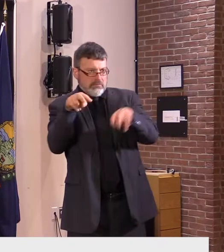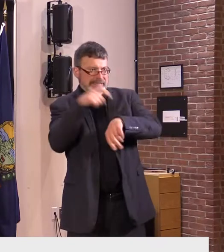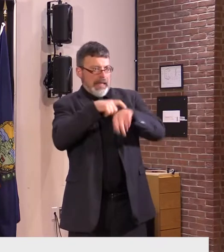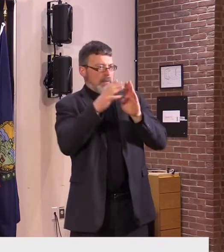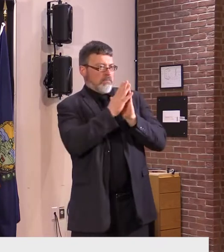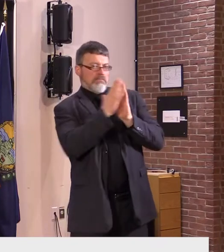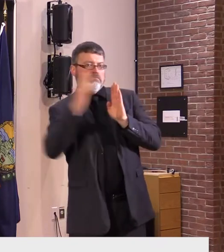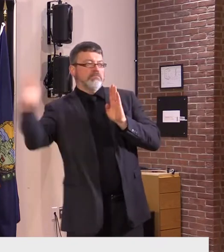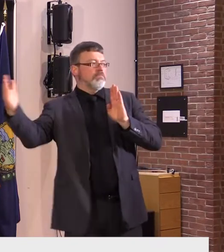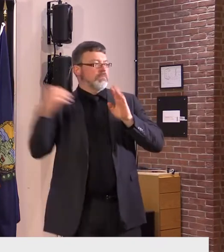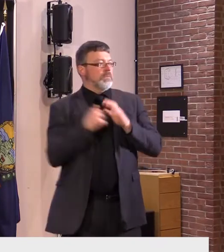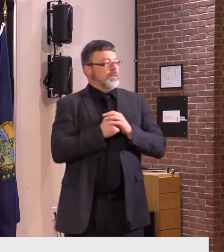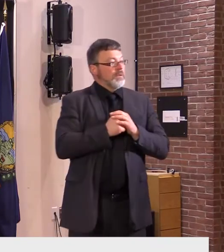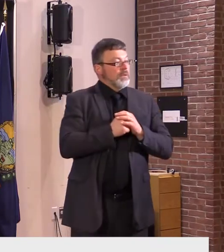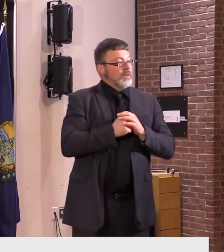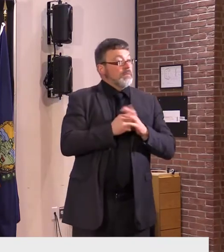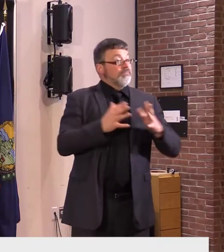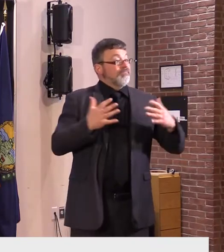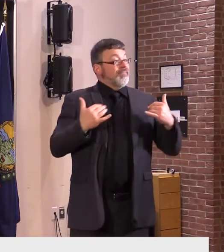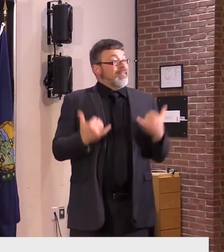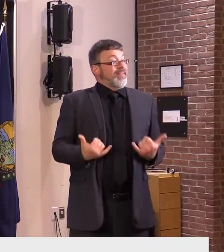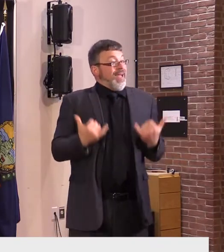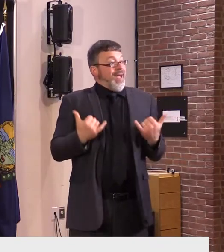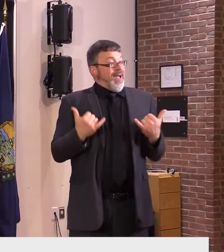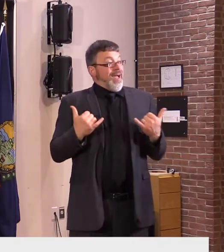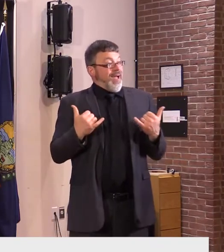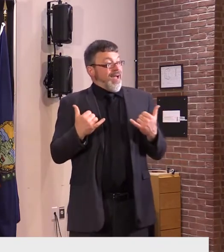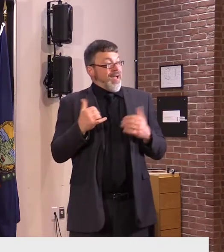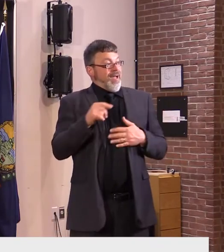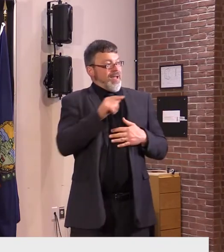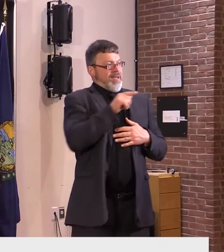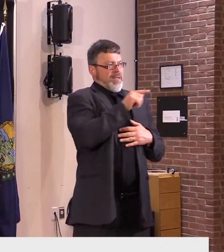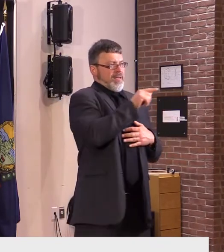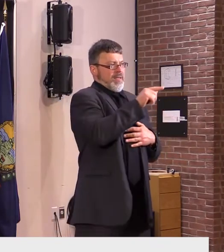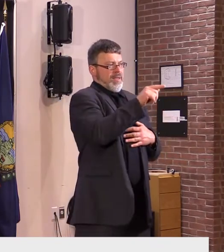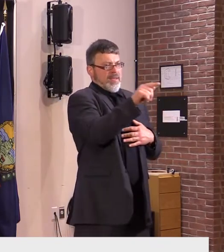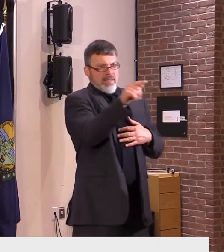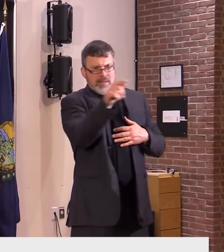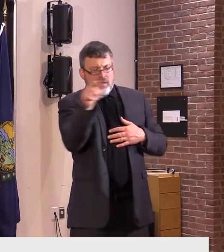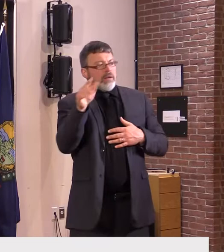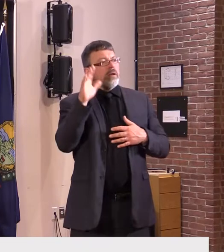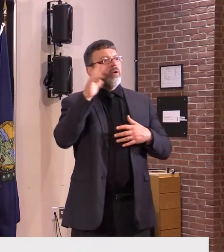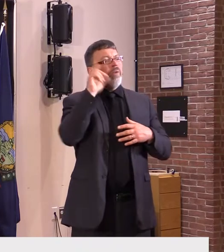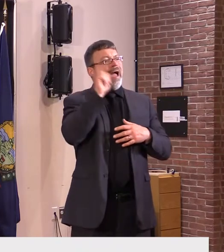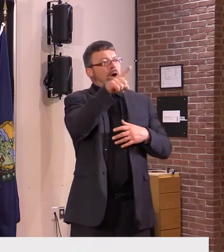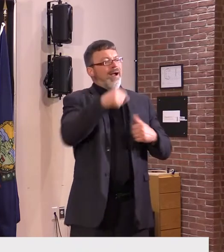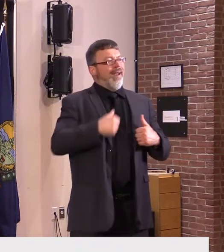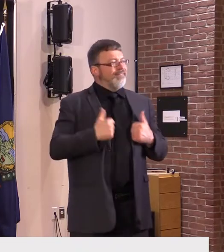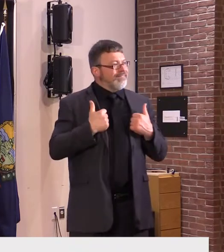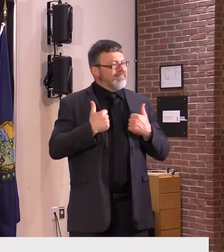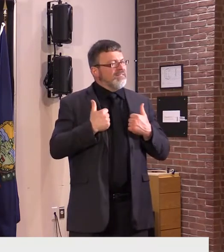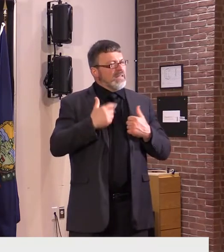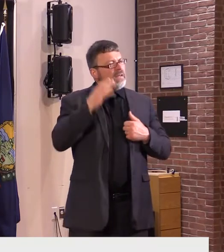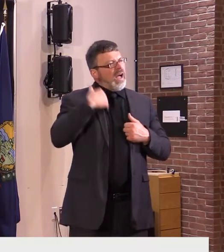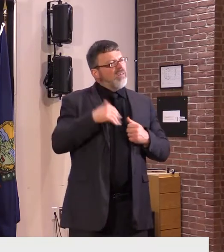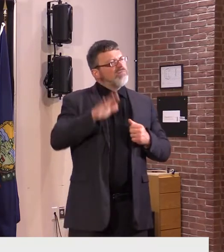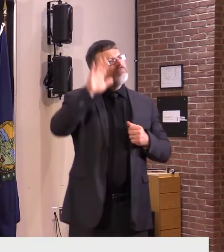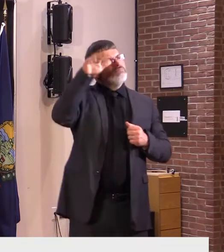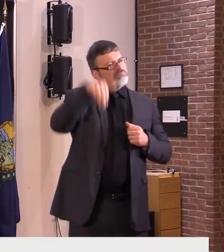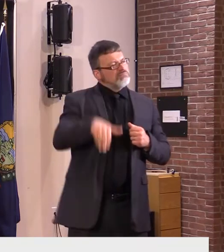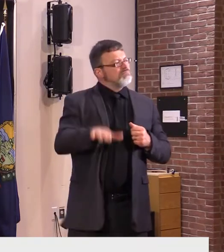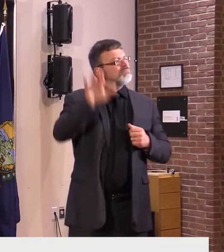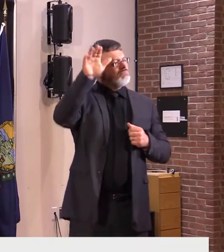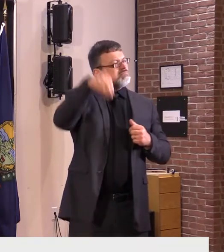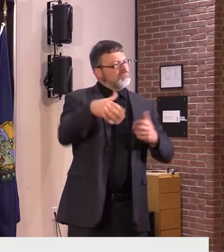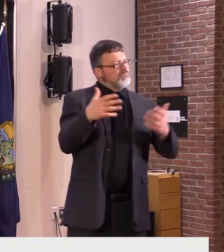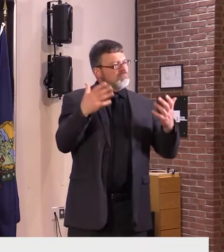you really should not be basing your decision on daily fluctuations in case numbers. The statewide risk level is the